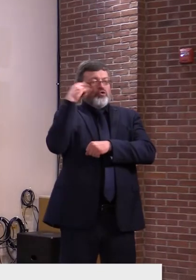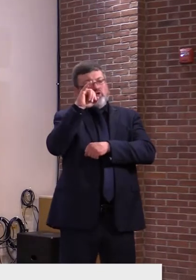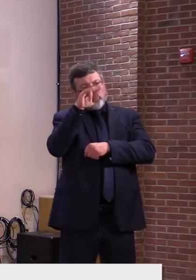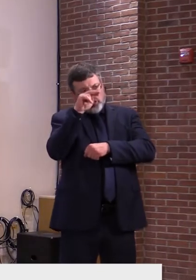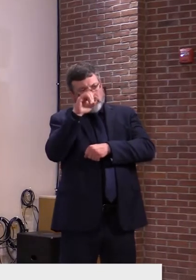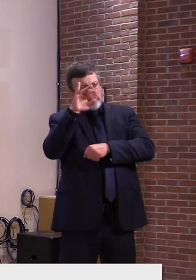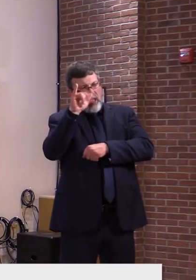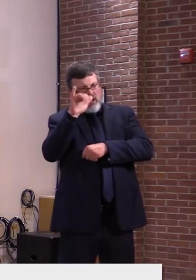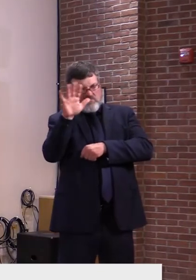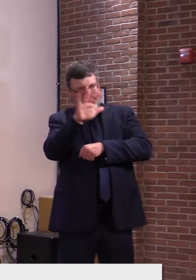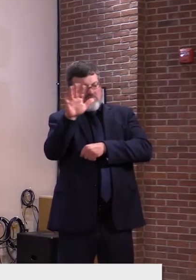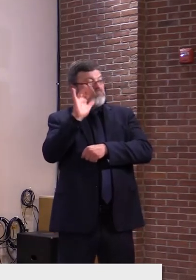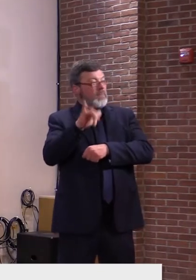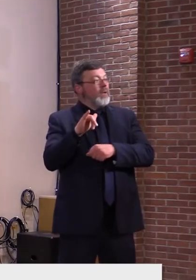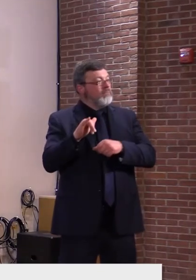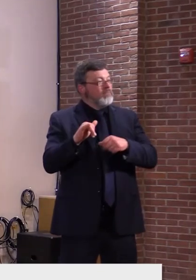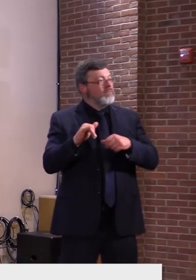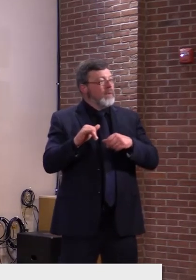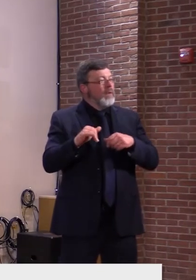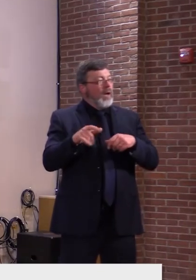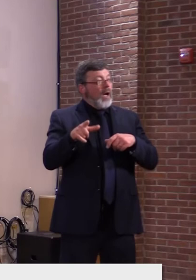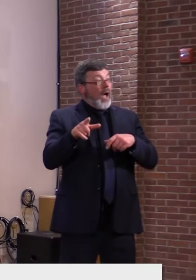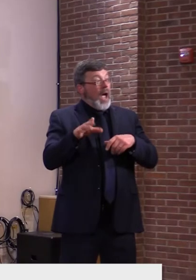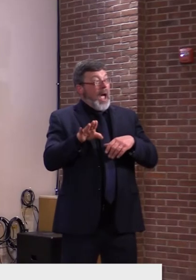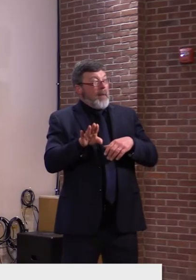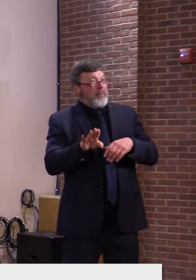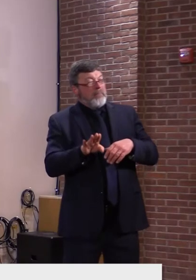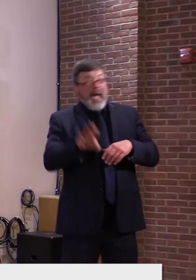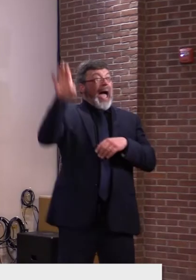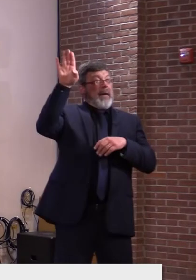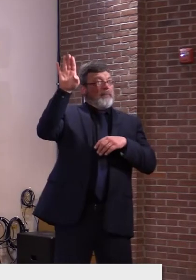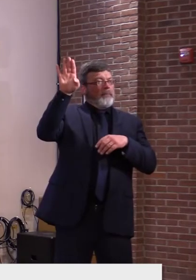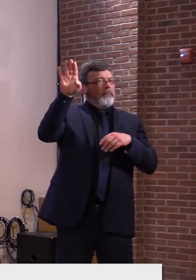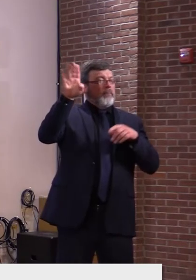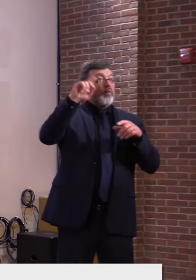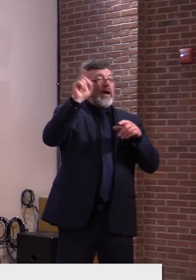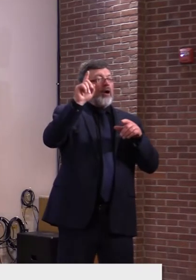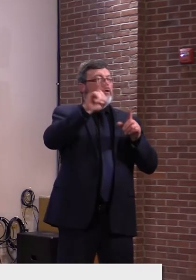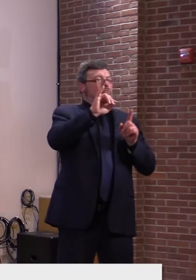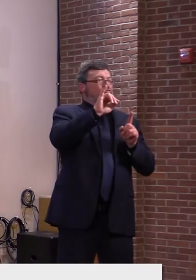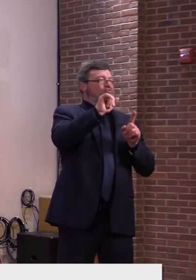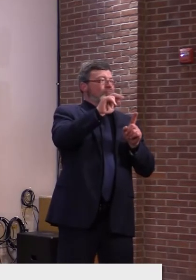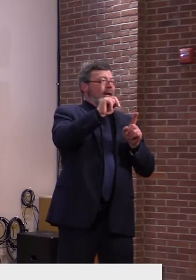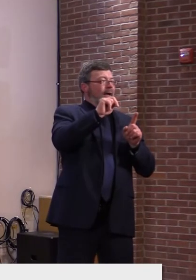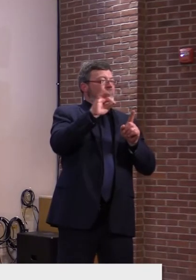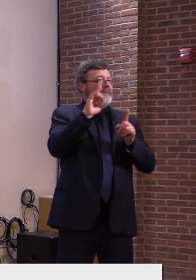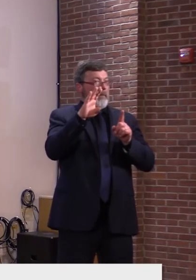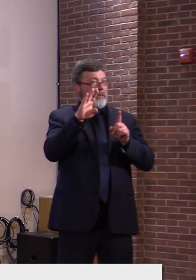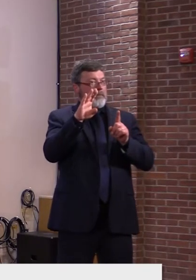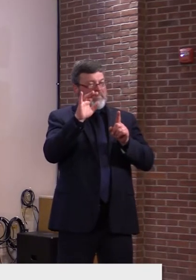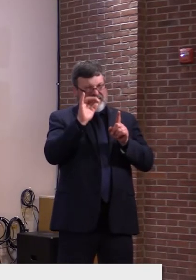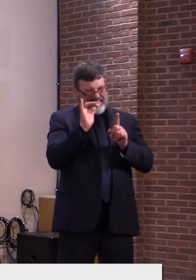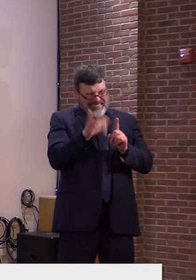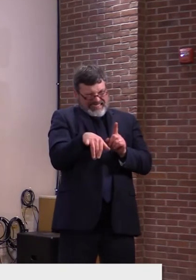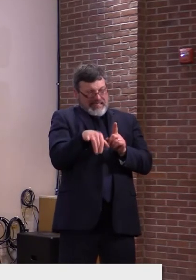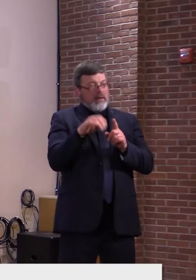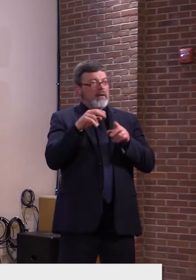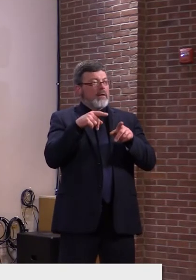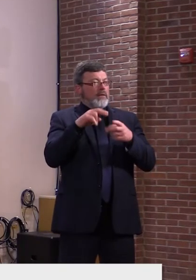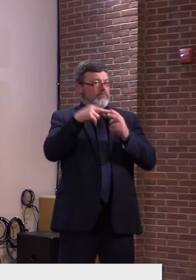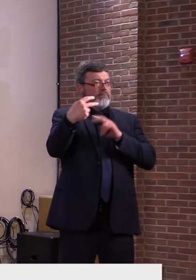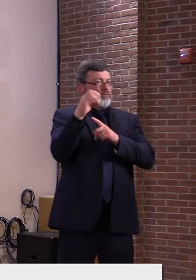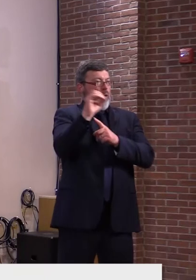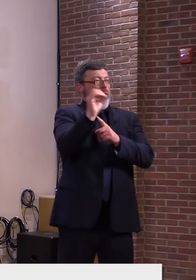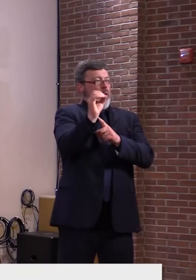in January and February, which was the Omicron peak. But really, if you start from August or September